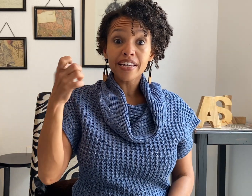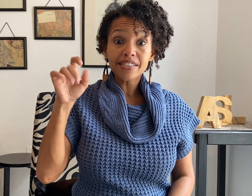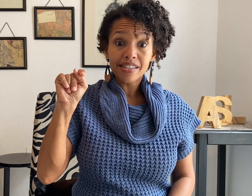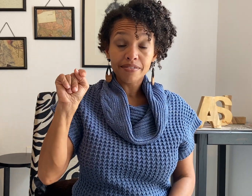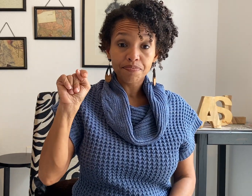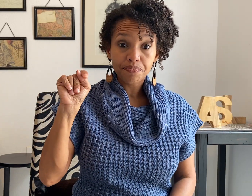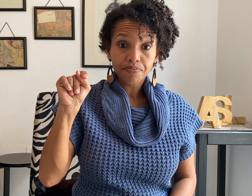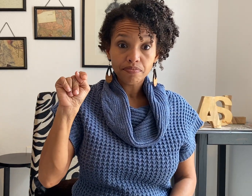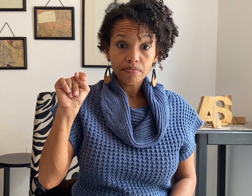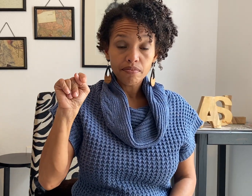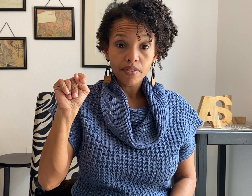Target,